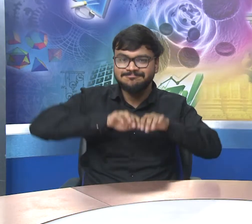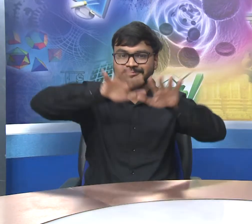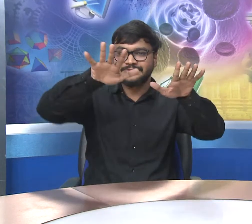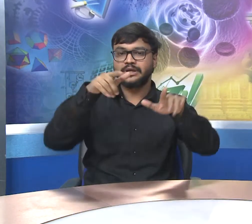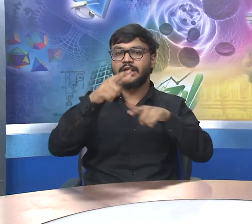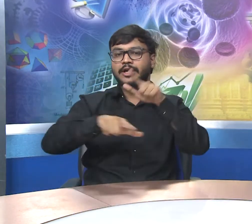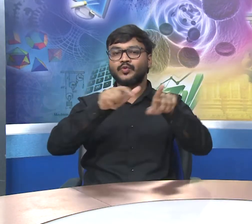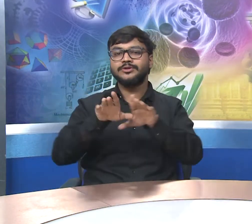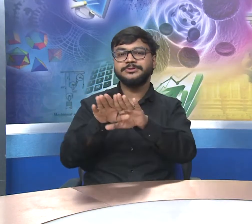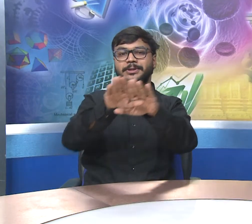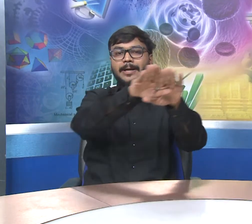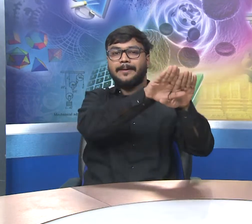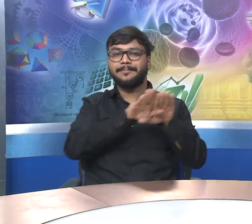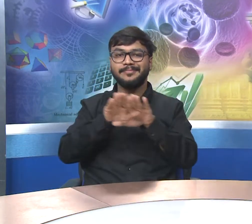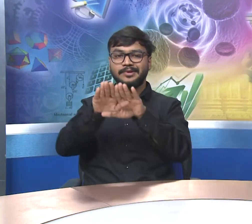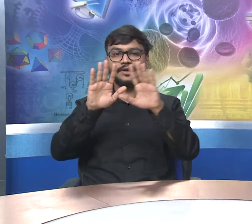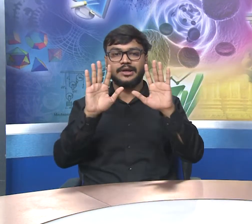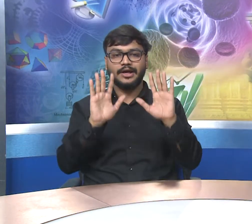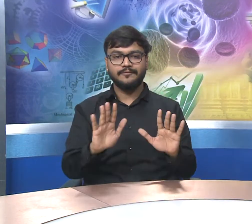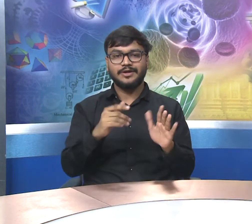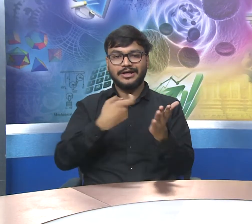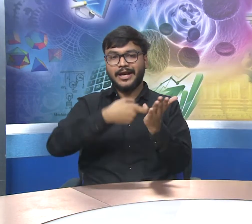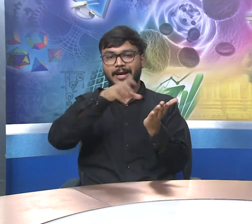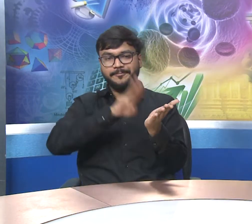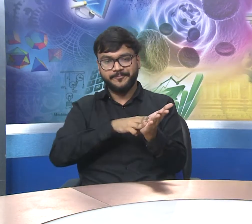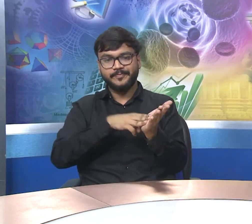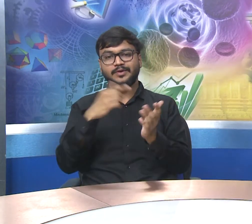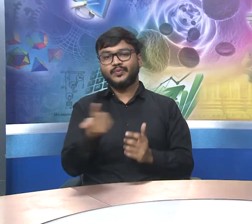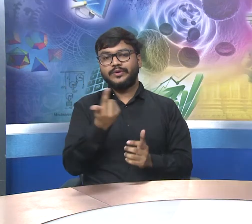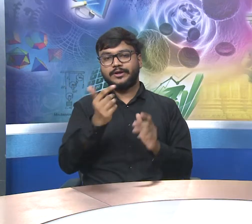models. Use of the variety.